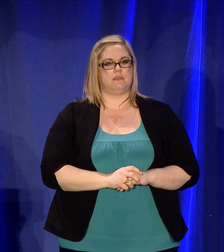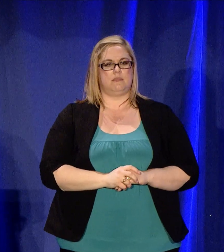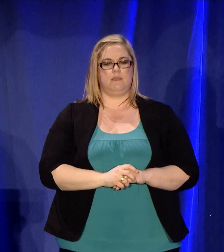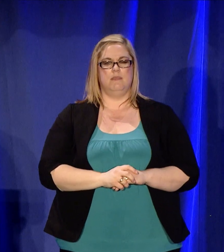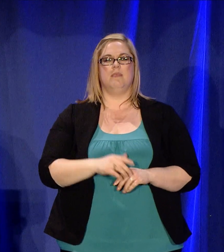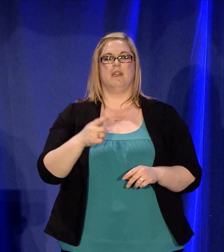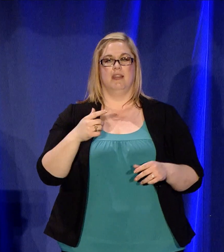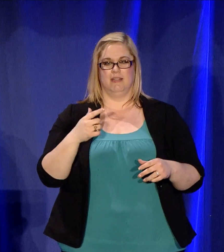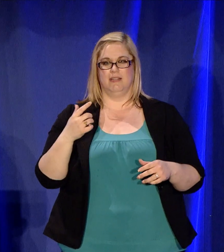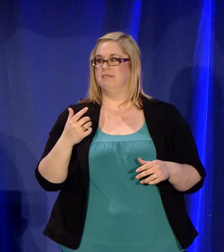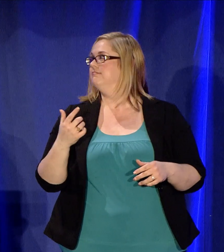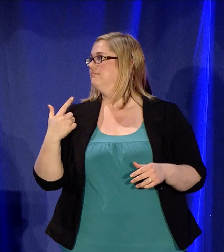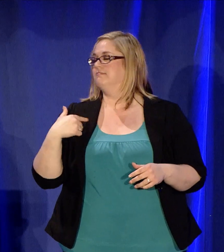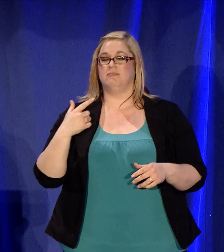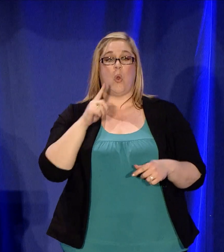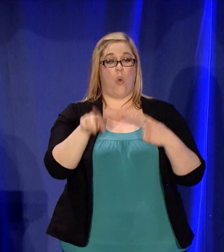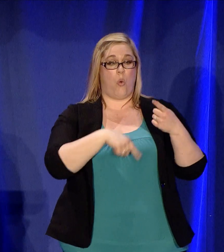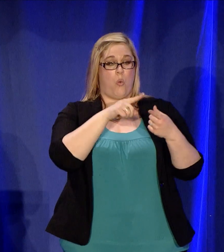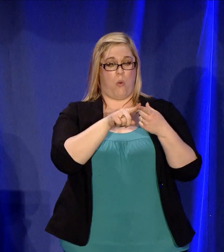When the president